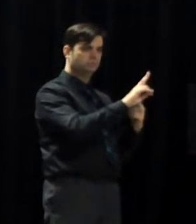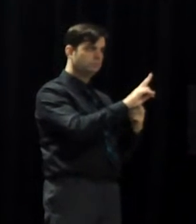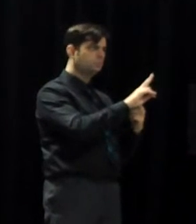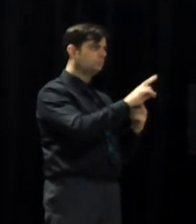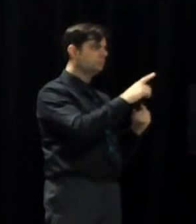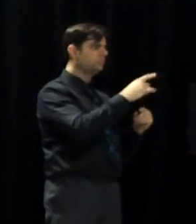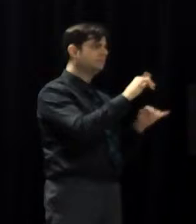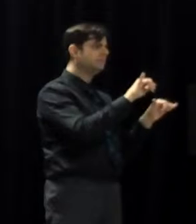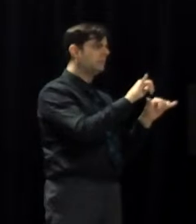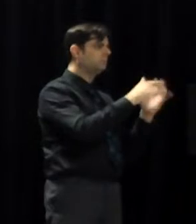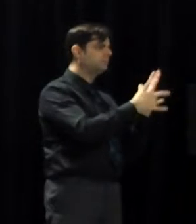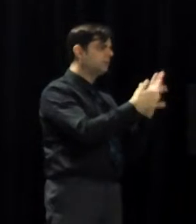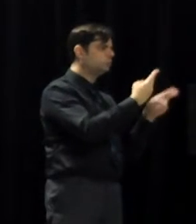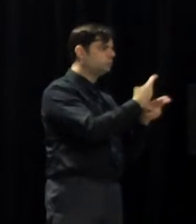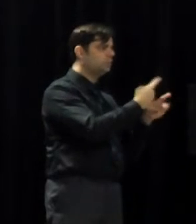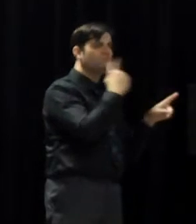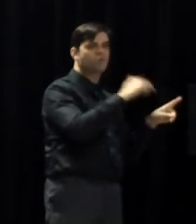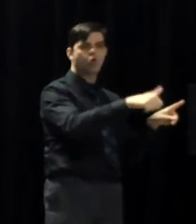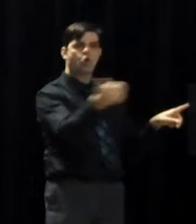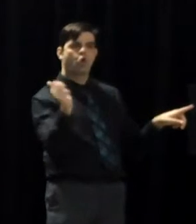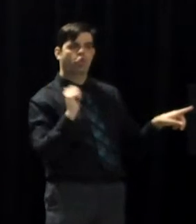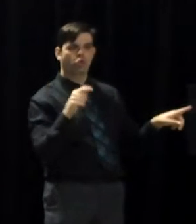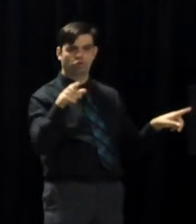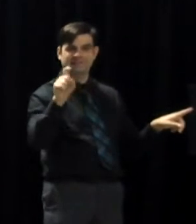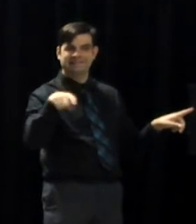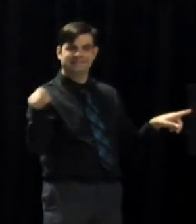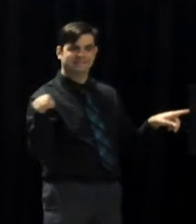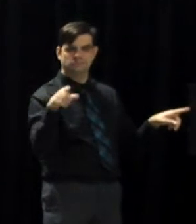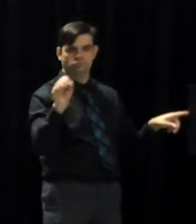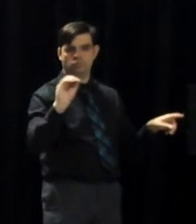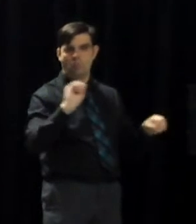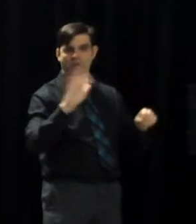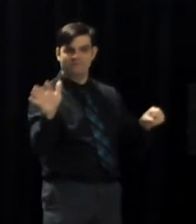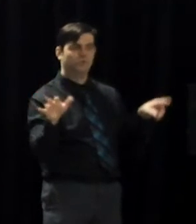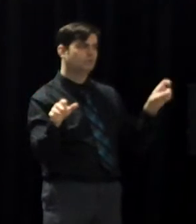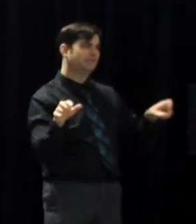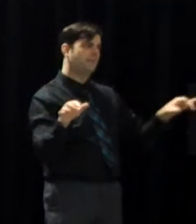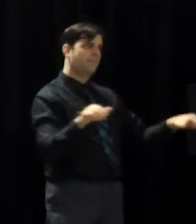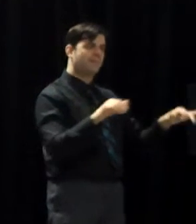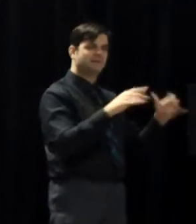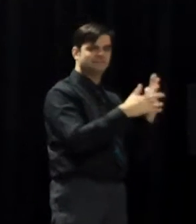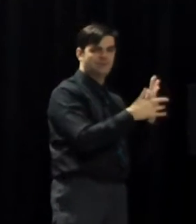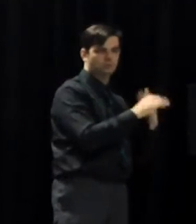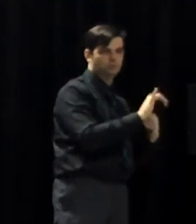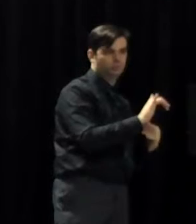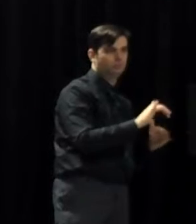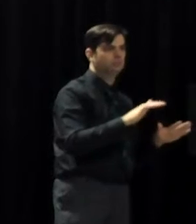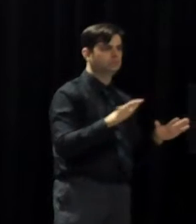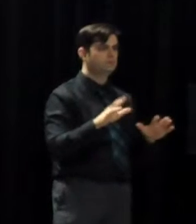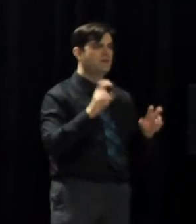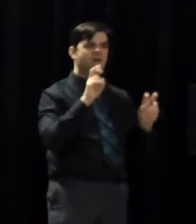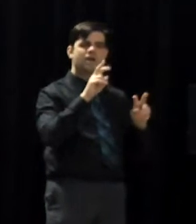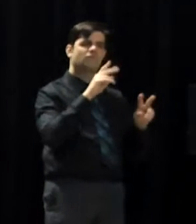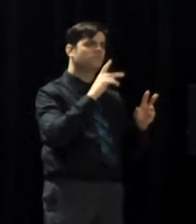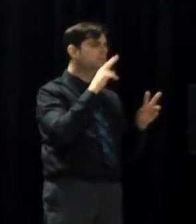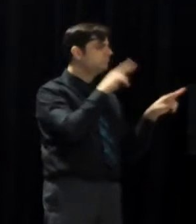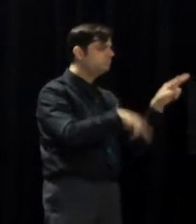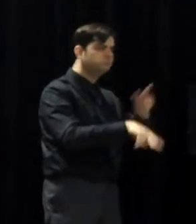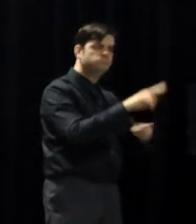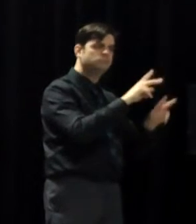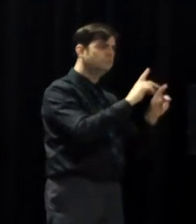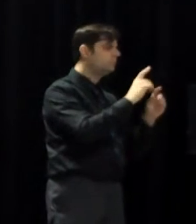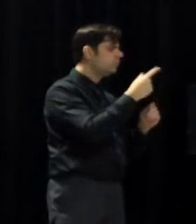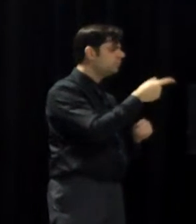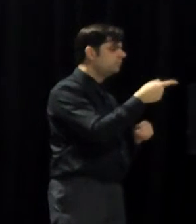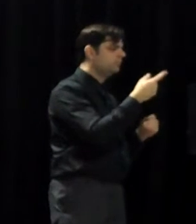we don't differentiate anymore. We look at the overall ability to treat our sick, because we need these hospitals for a lot more than COVID.